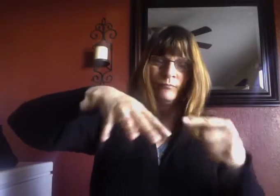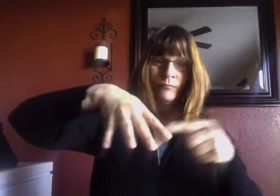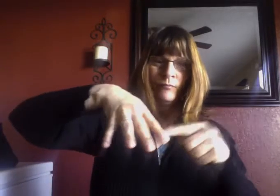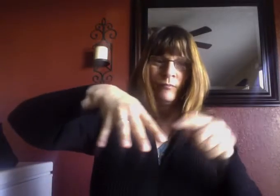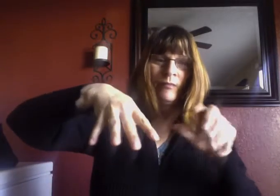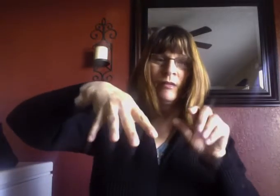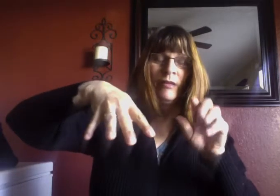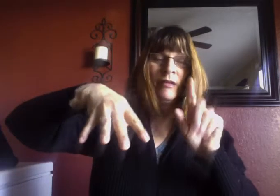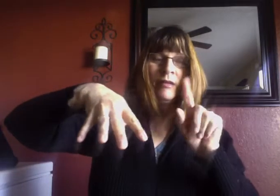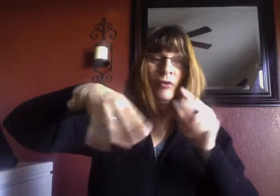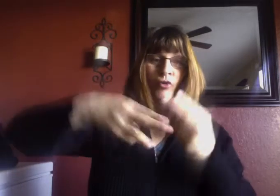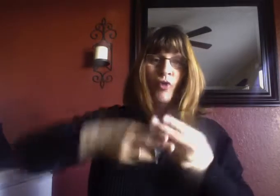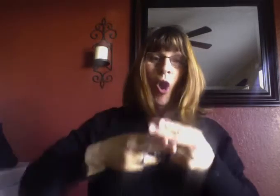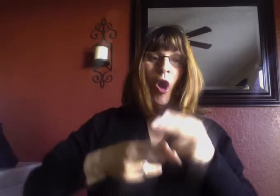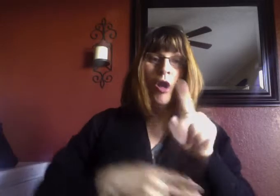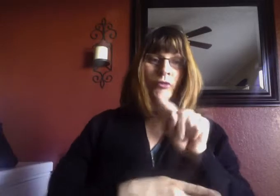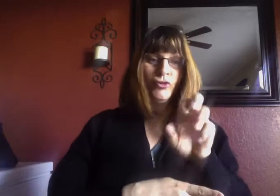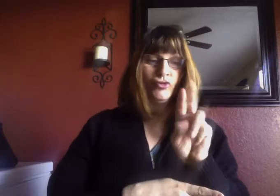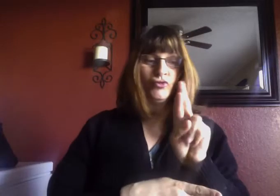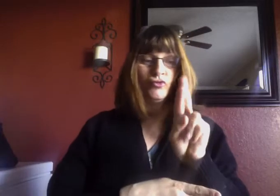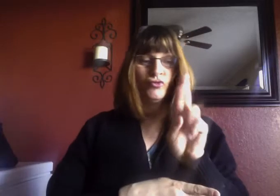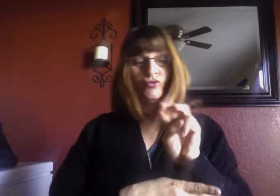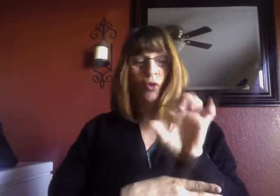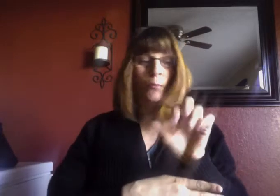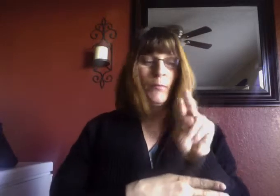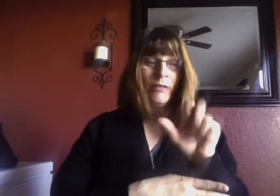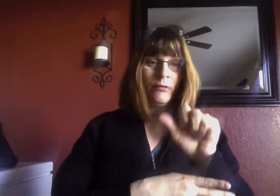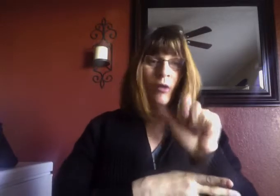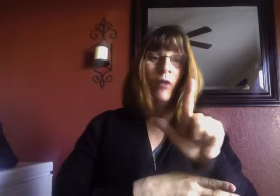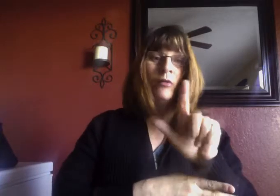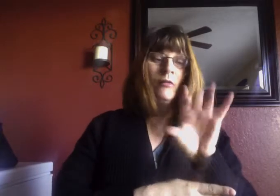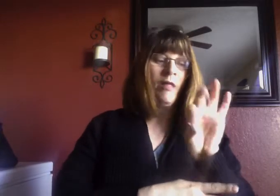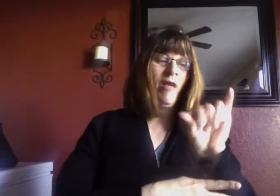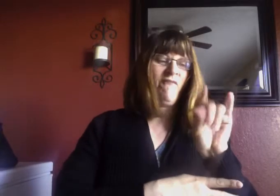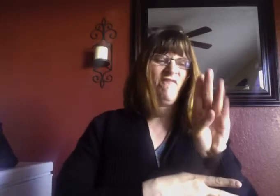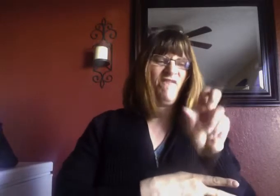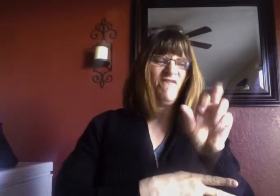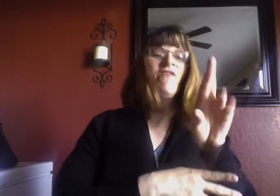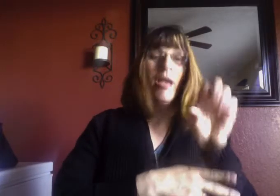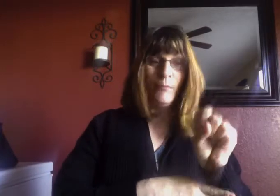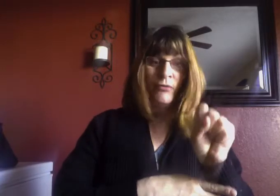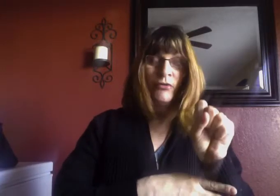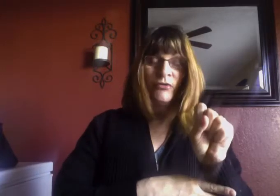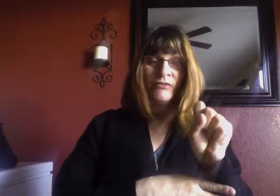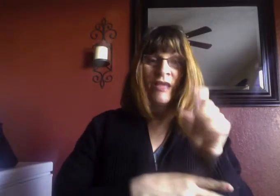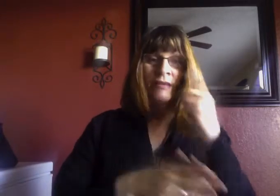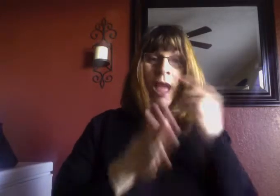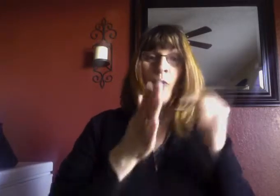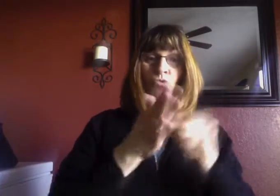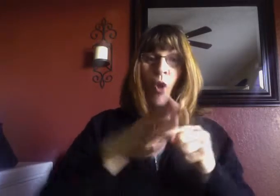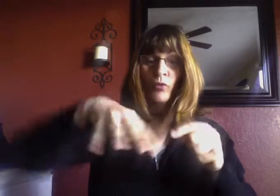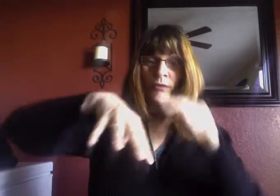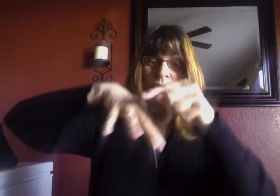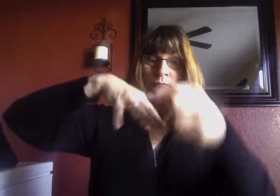Last thing, I see the clock, we got to get Womogo out of here. The very end of each terminal fiber has a little enlargement, a